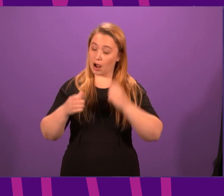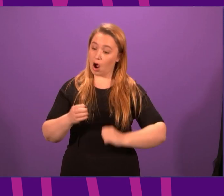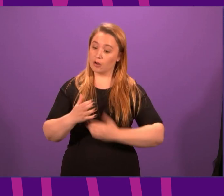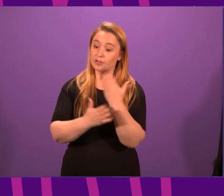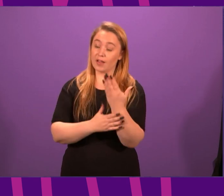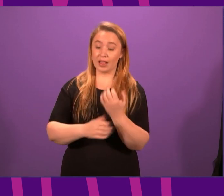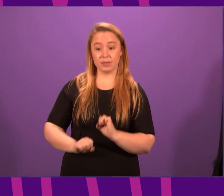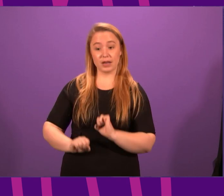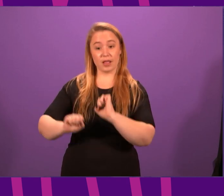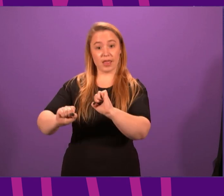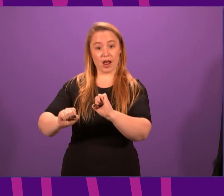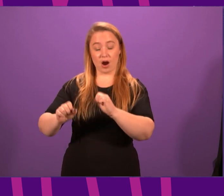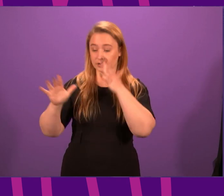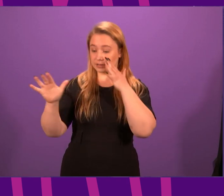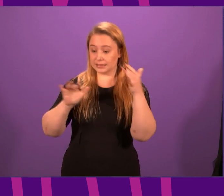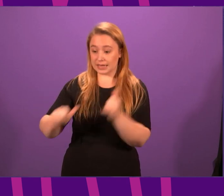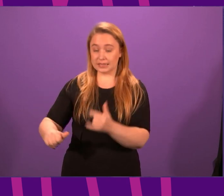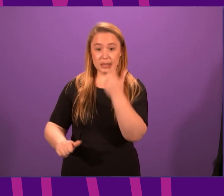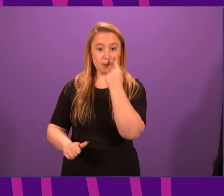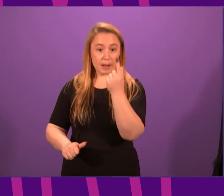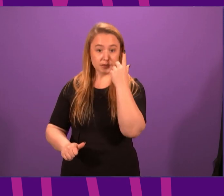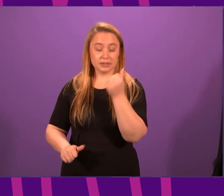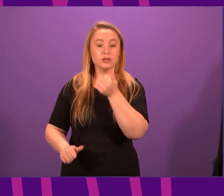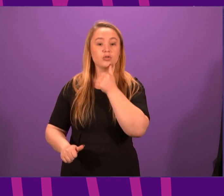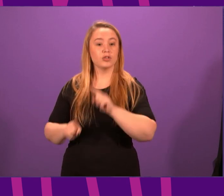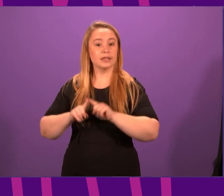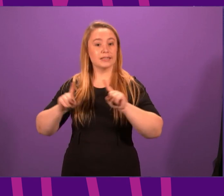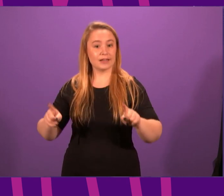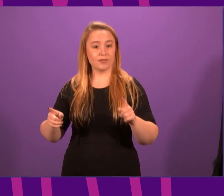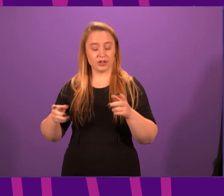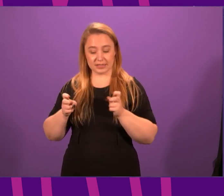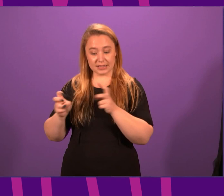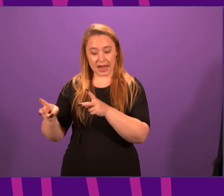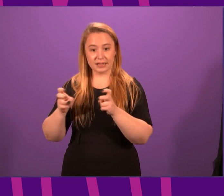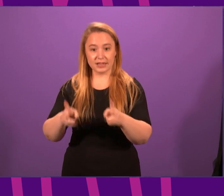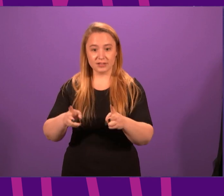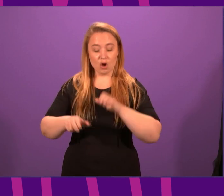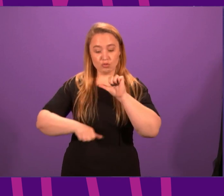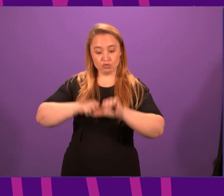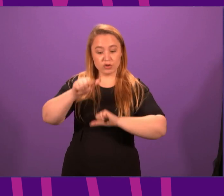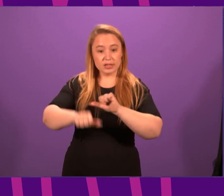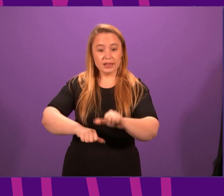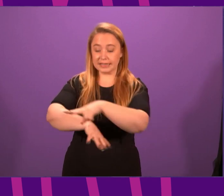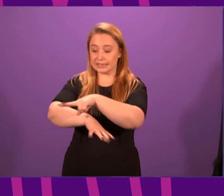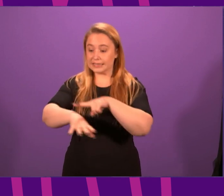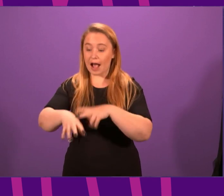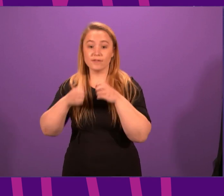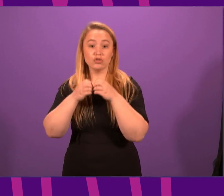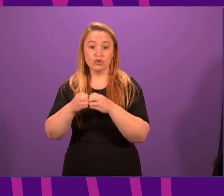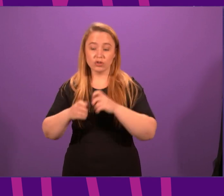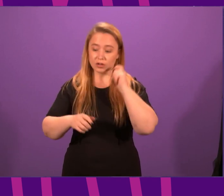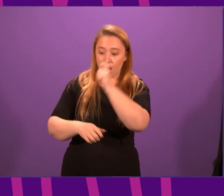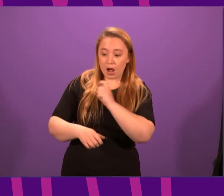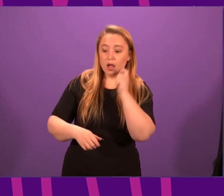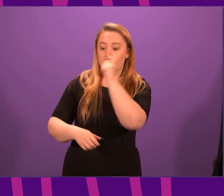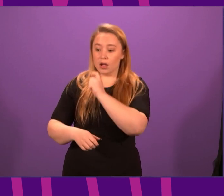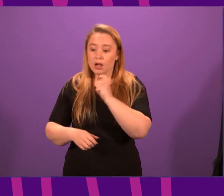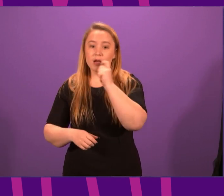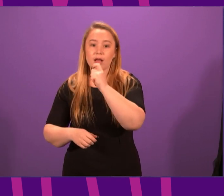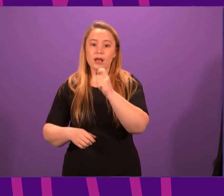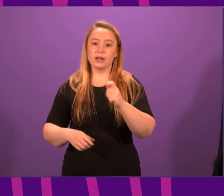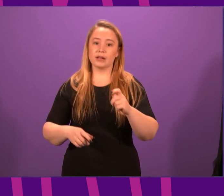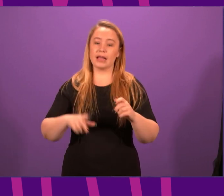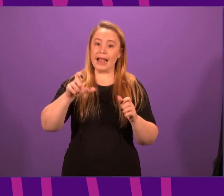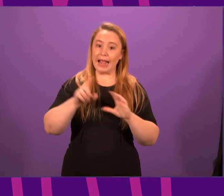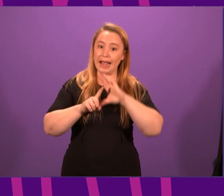own testing capacity using innovative techniques to routinely test as many staff and students as they can. The University of